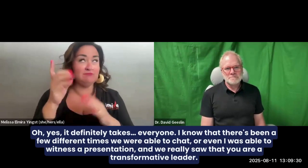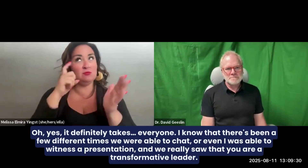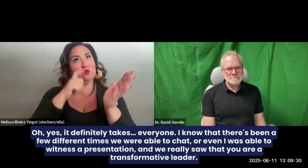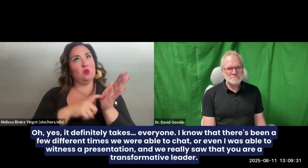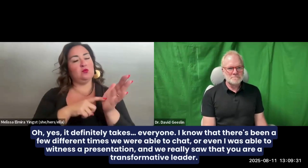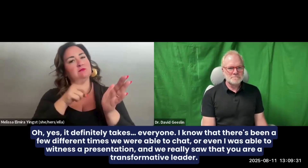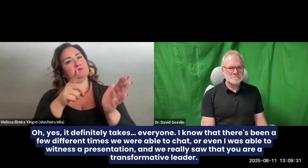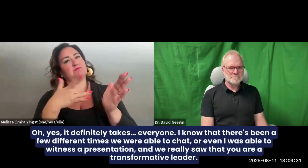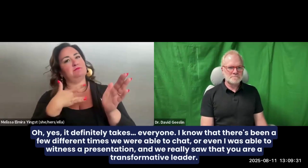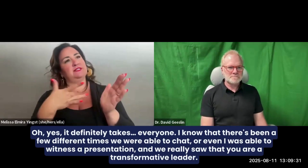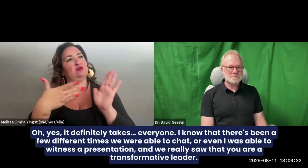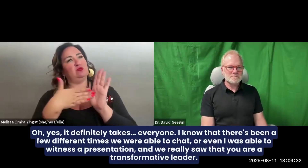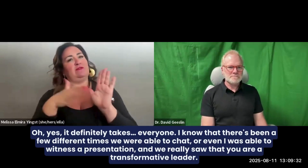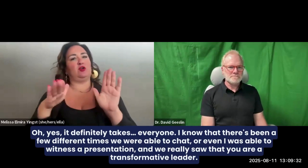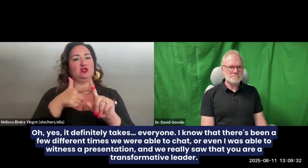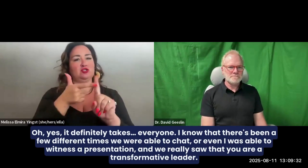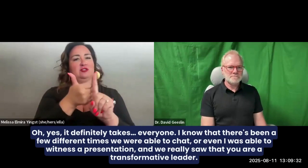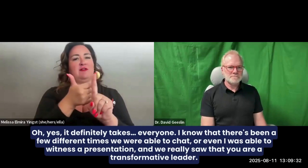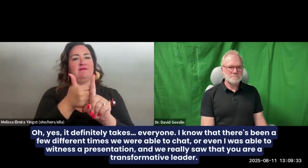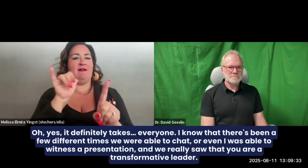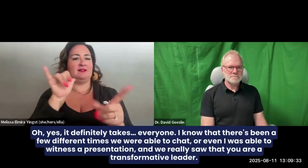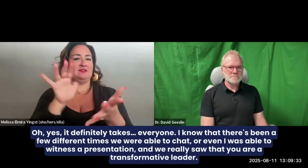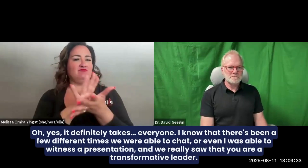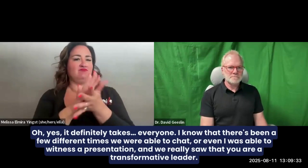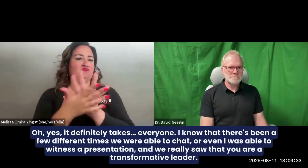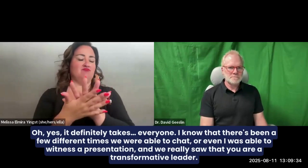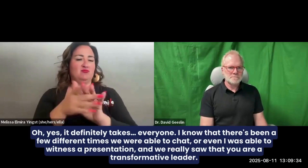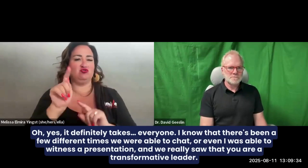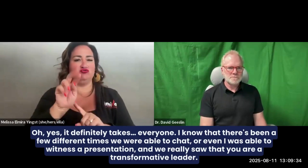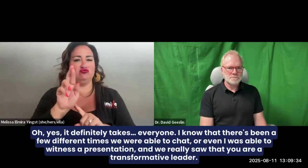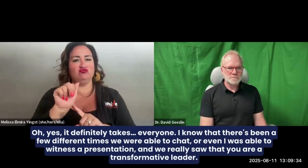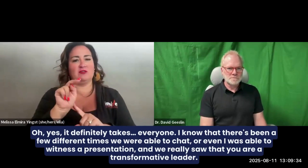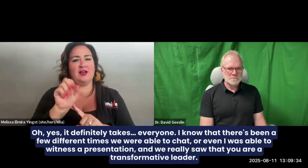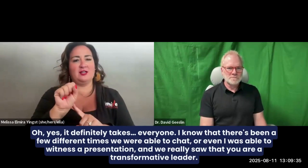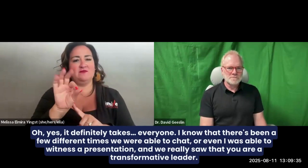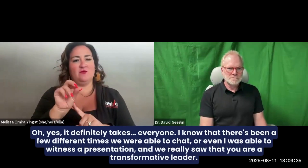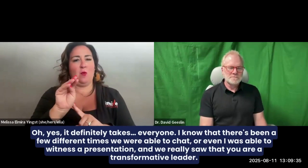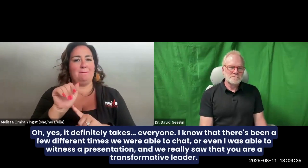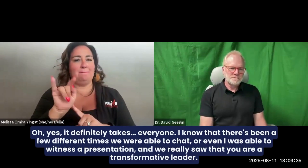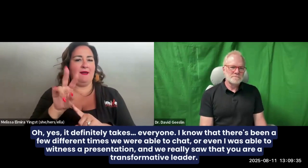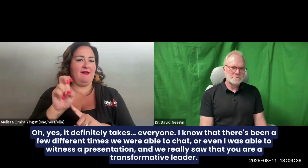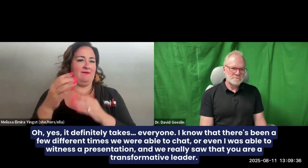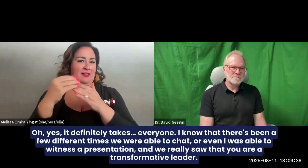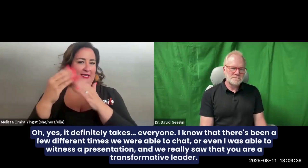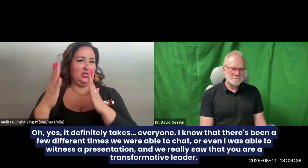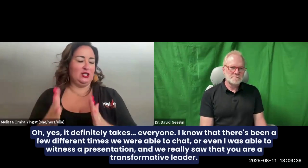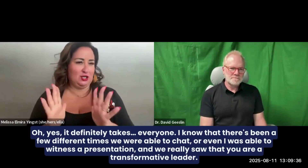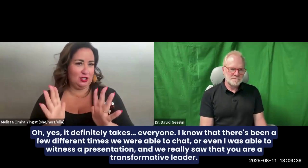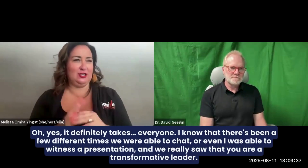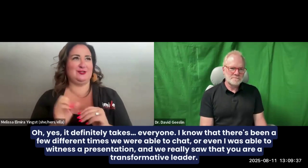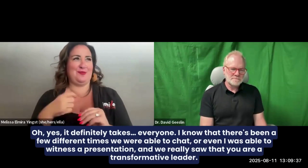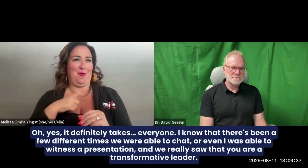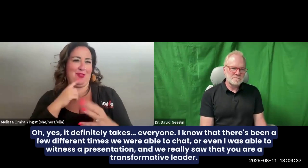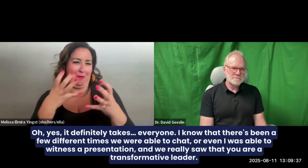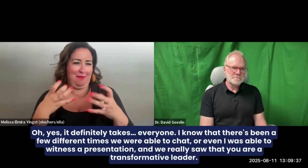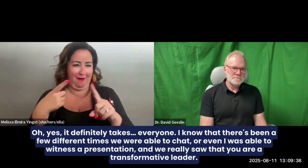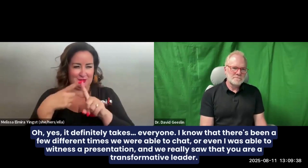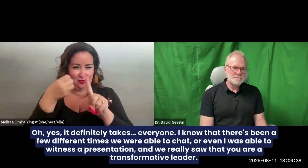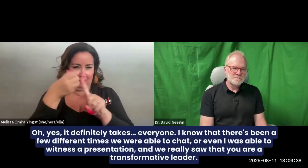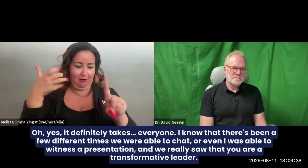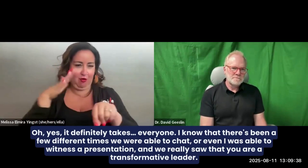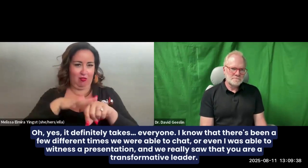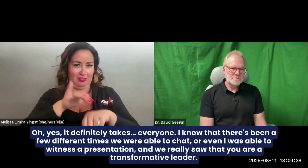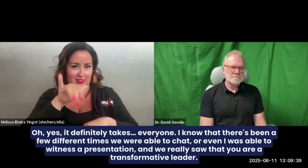different times we were able to chat, or even I was able to witness a presentation, and we really saw that you are